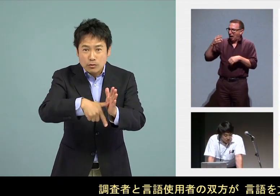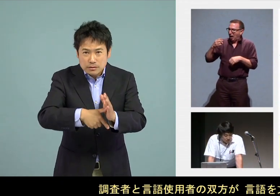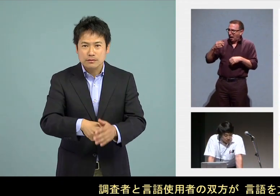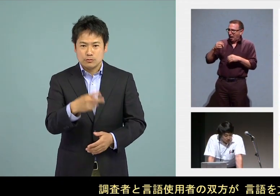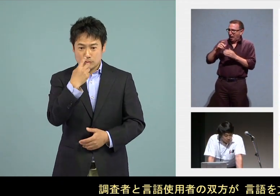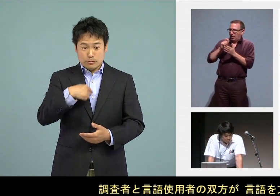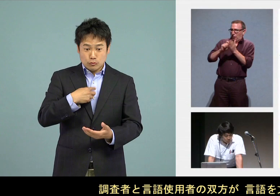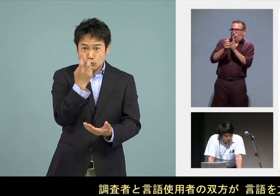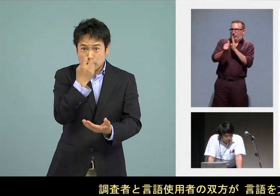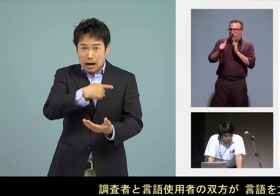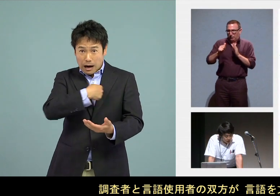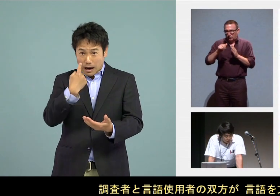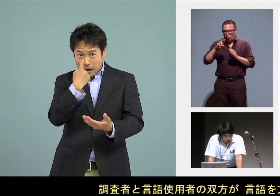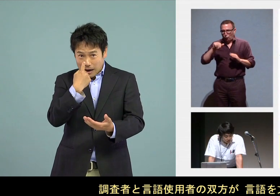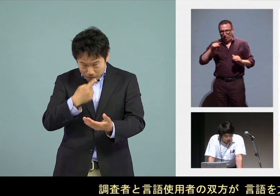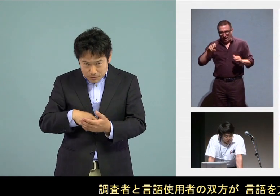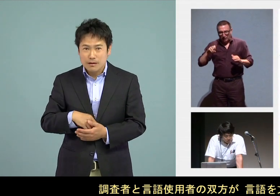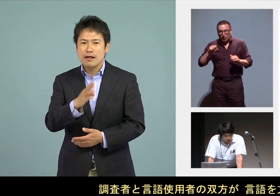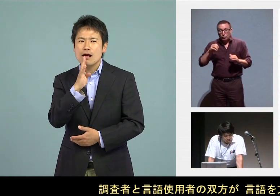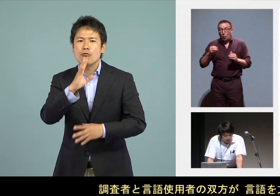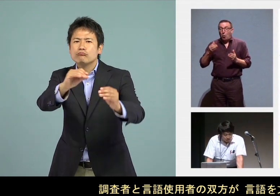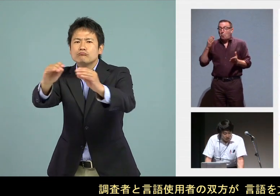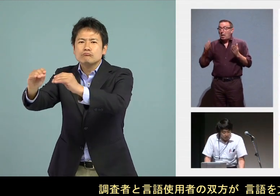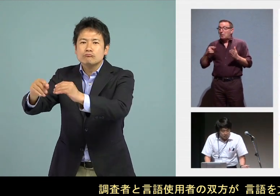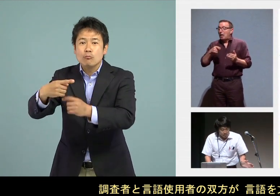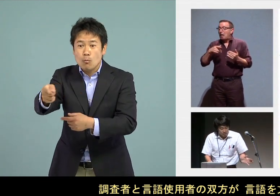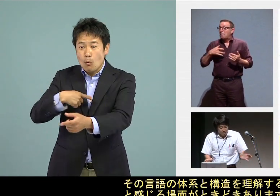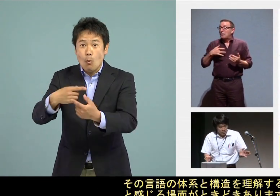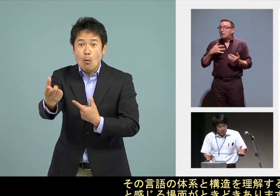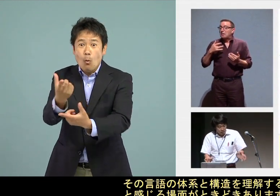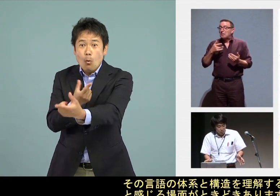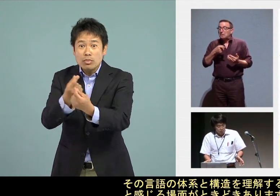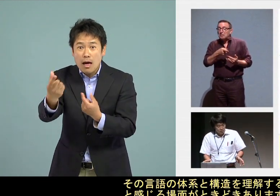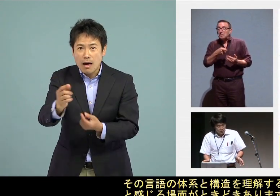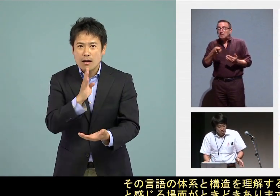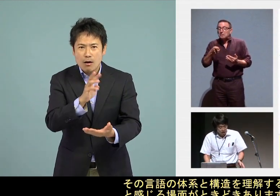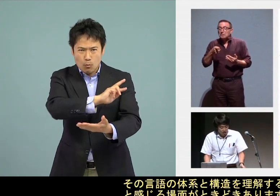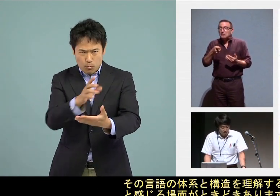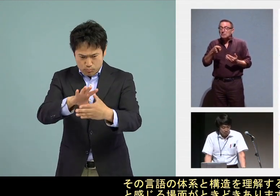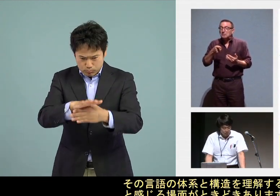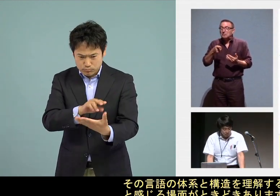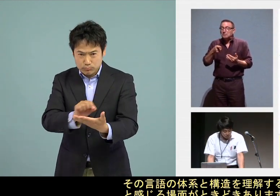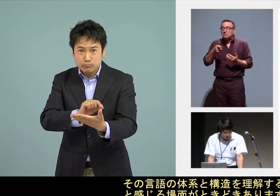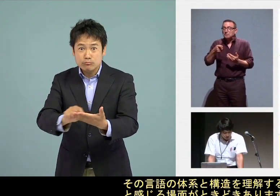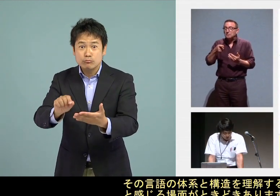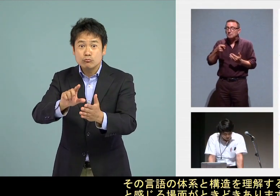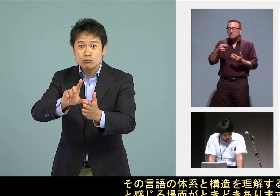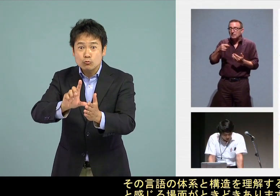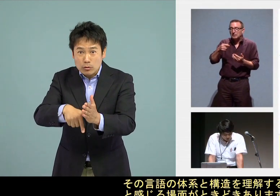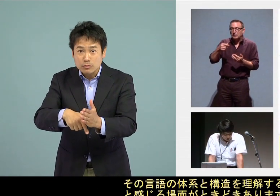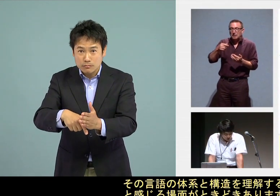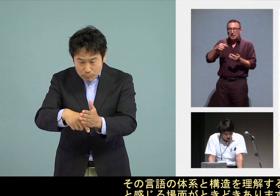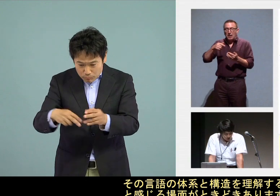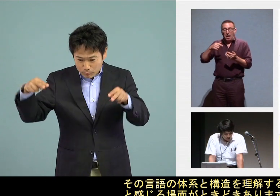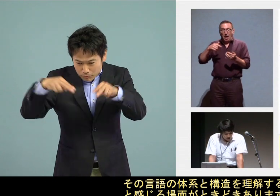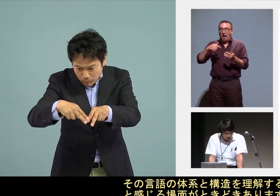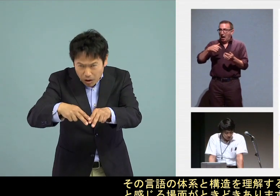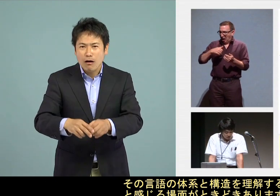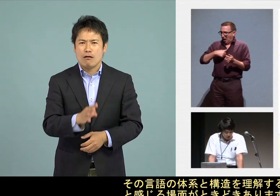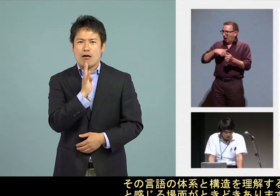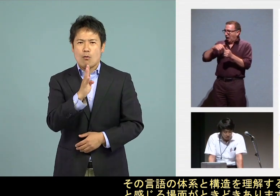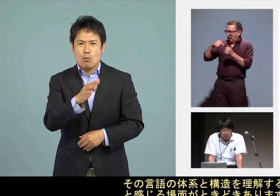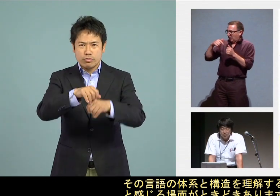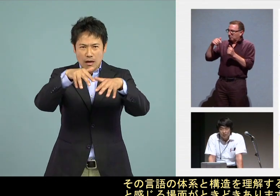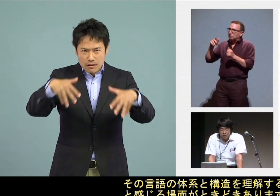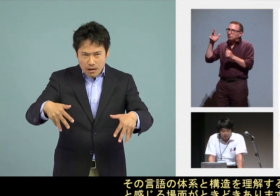workers and language users may feel that writing a target language has a beneficial effect for understanding